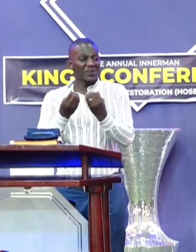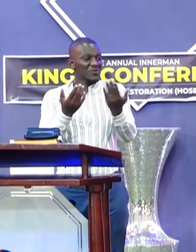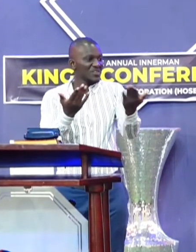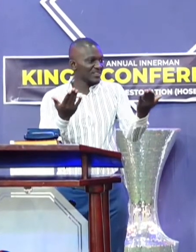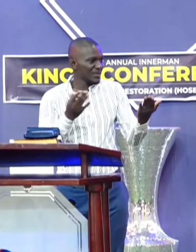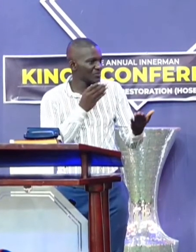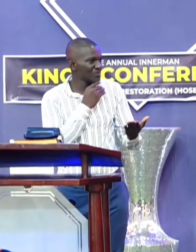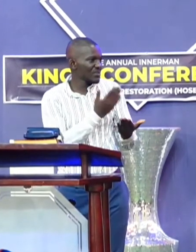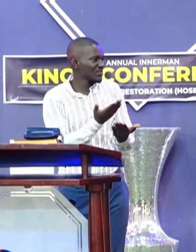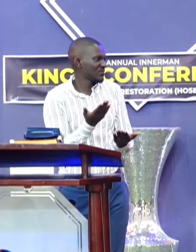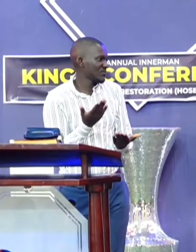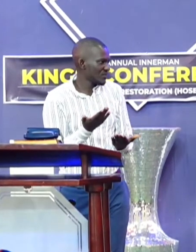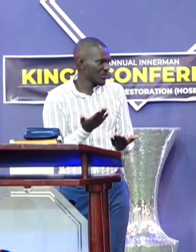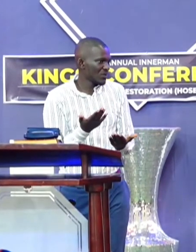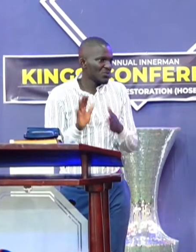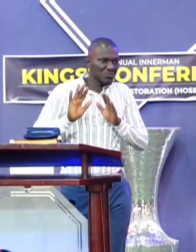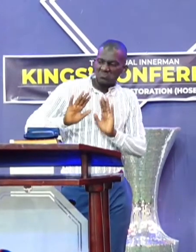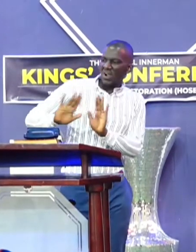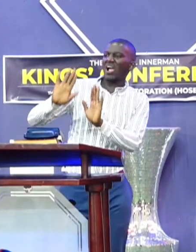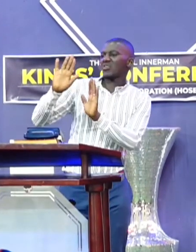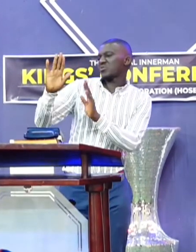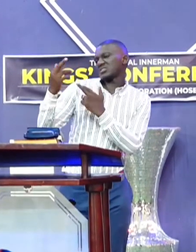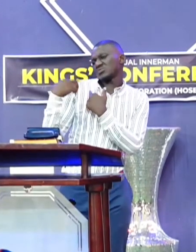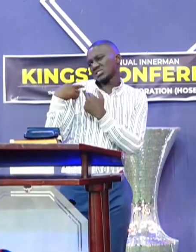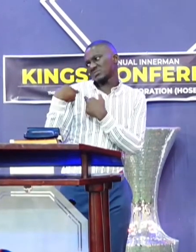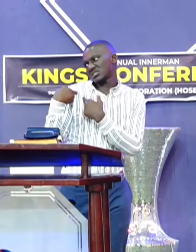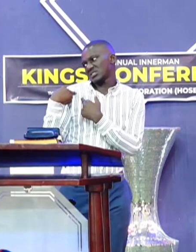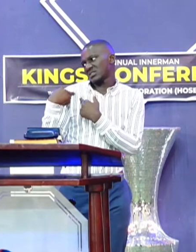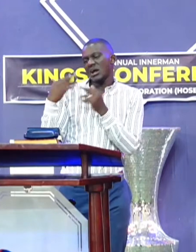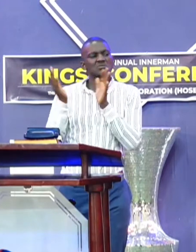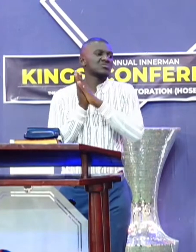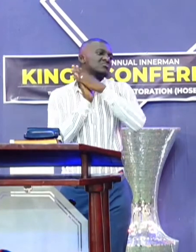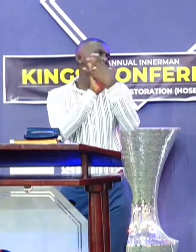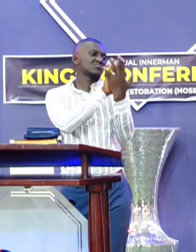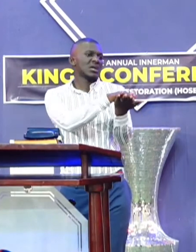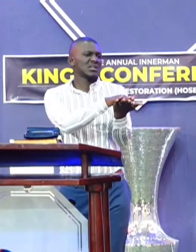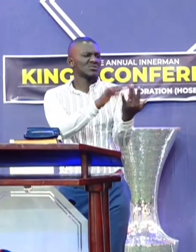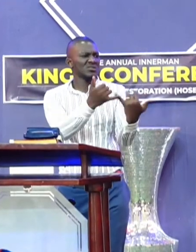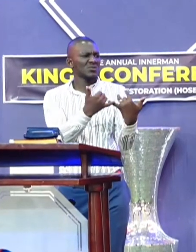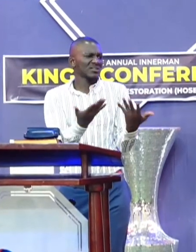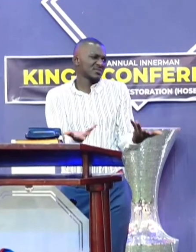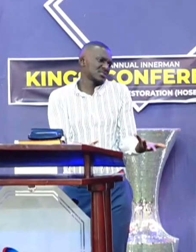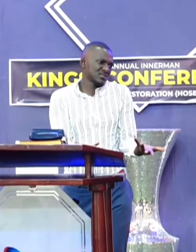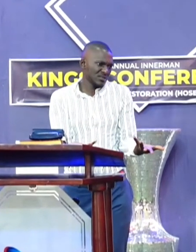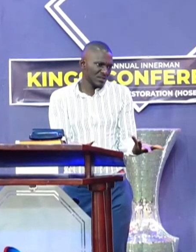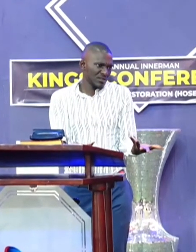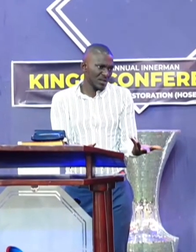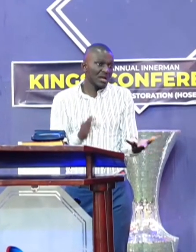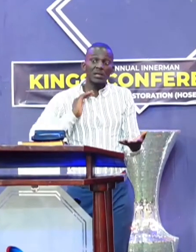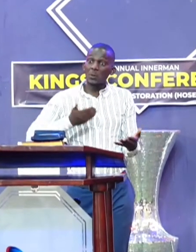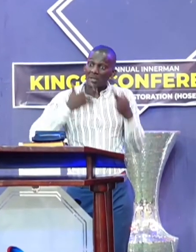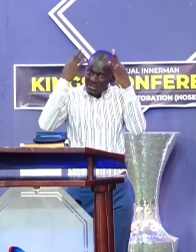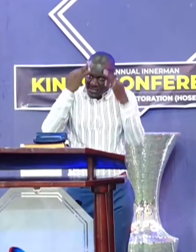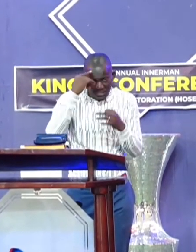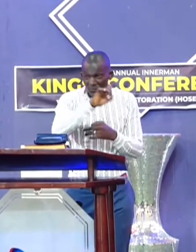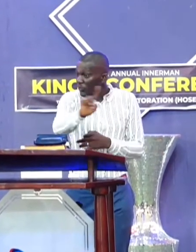How many men who have lost their responsibility and left them for their wives? Now it's the woman